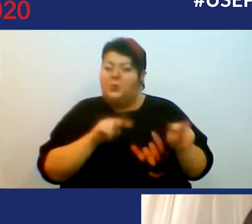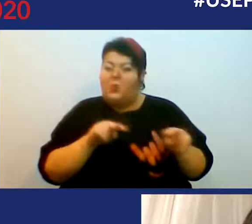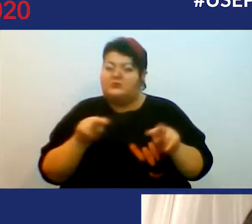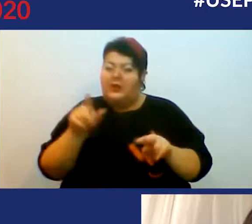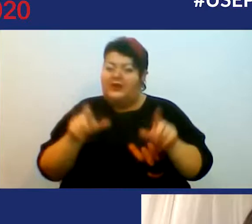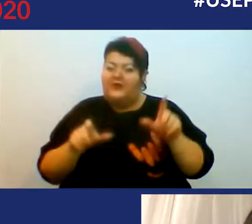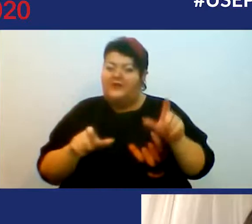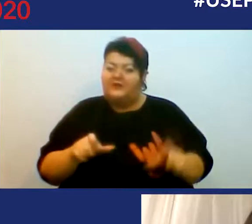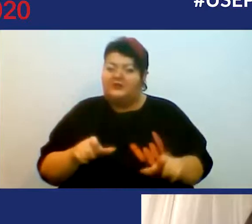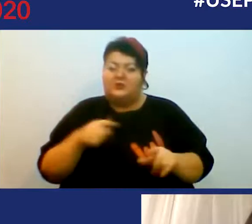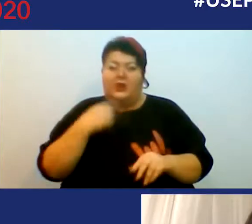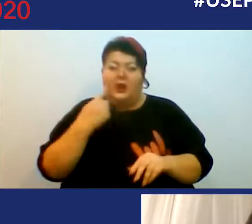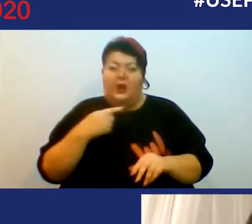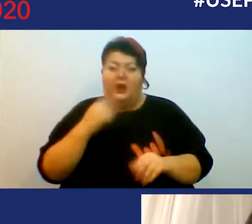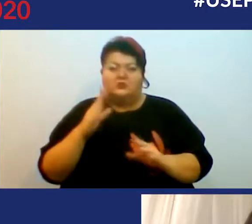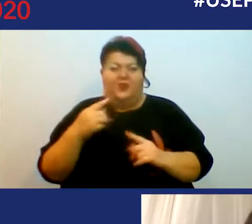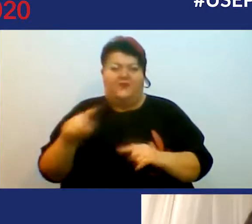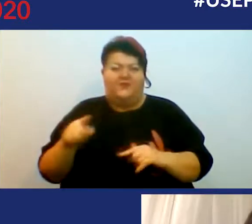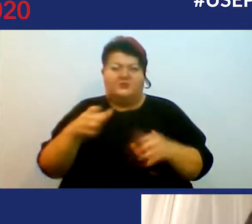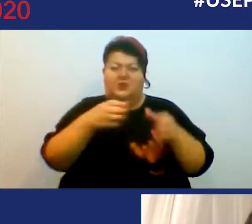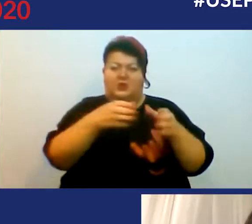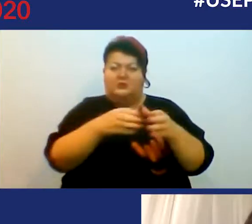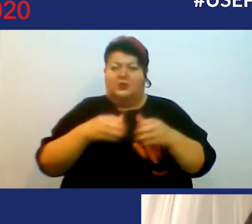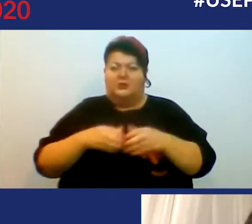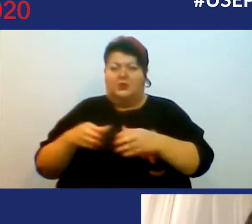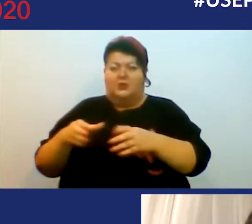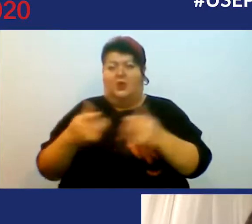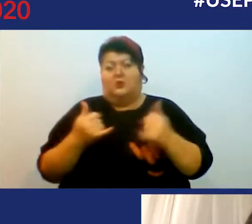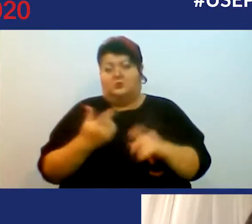expected. And they're hoping that it's because a lot of people have already voted.